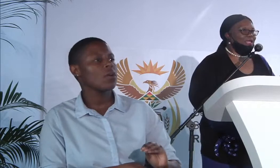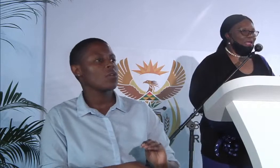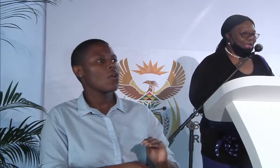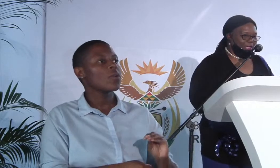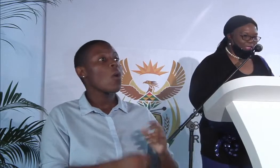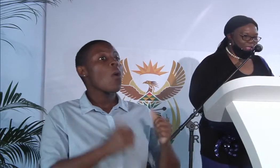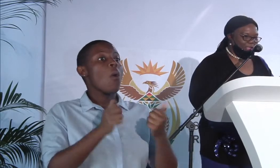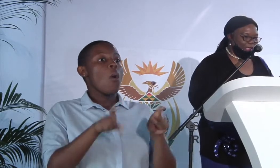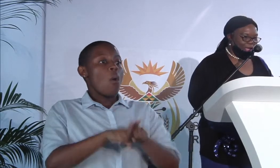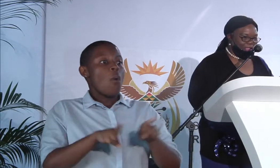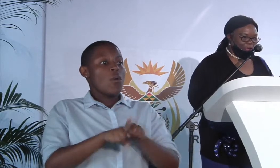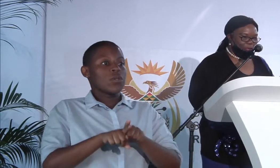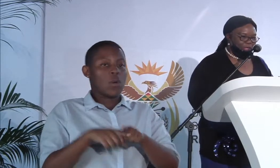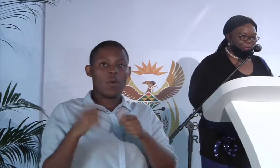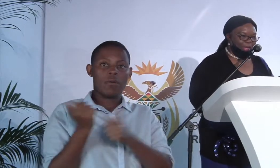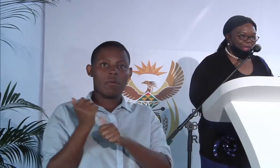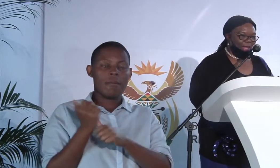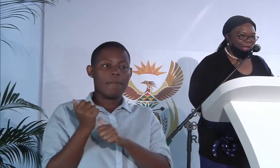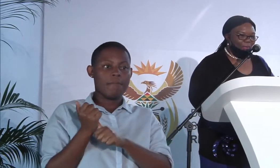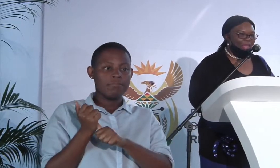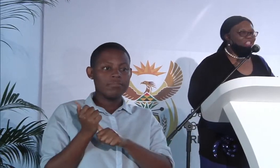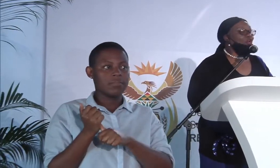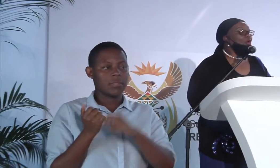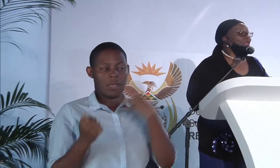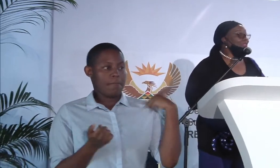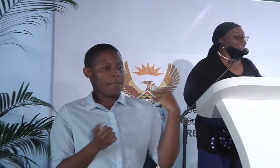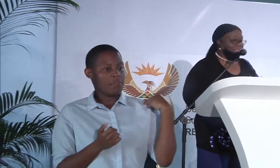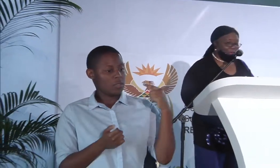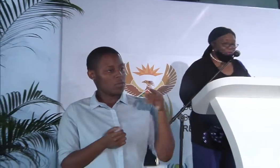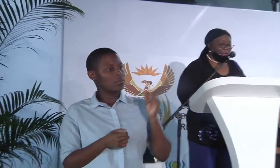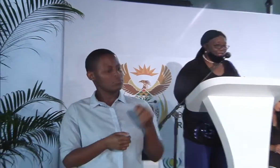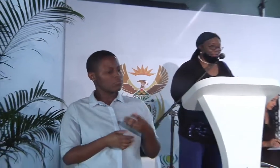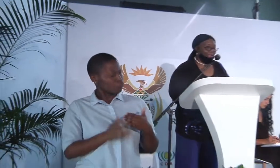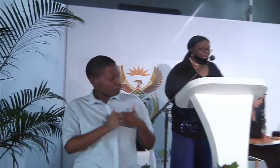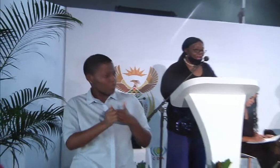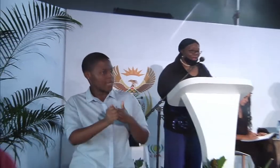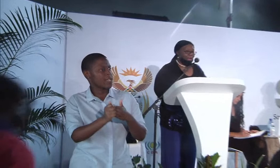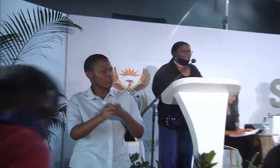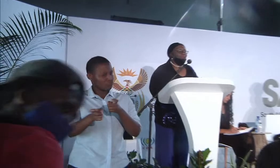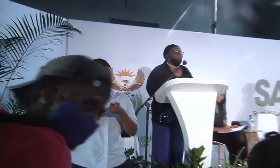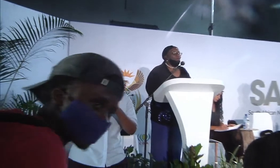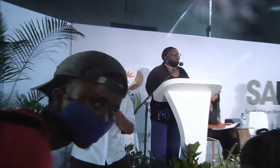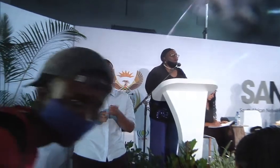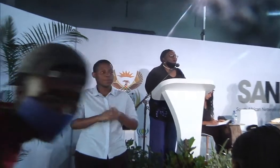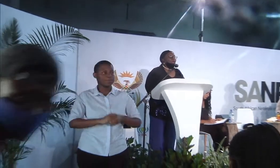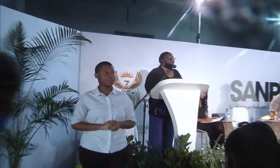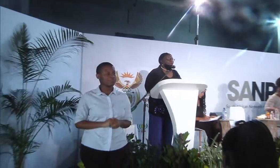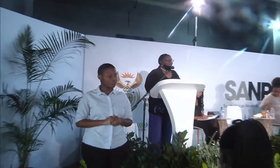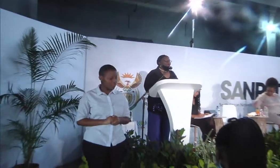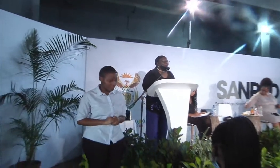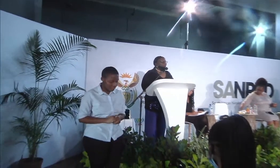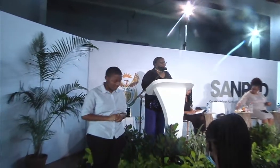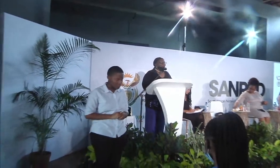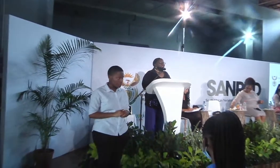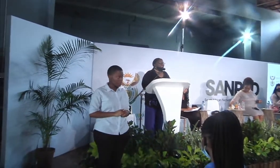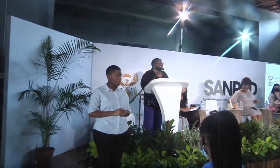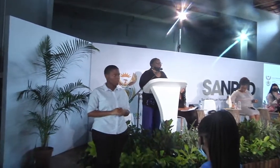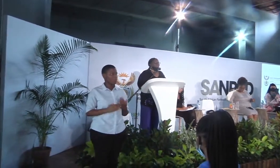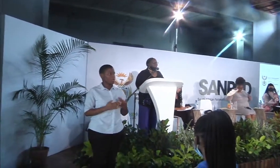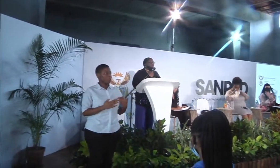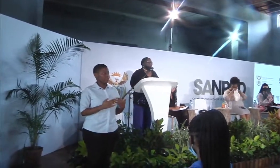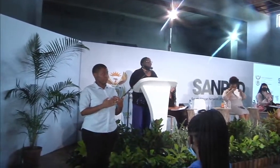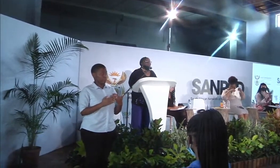is leading the eThekwini Metro in this event. Before I